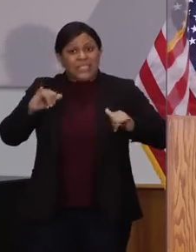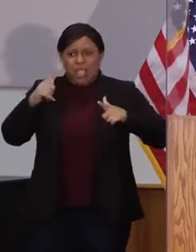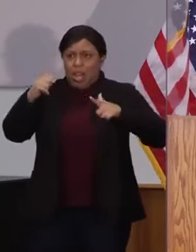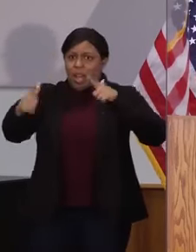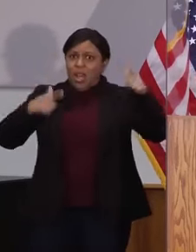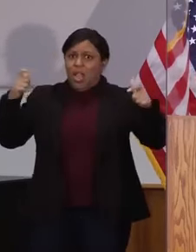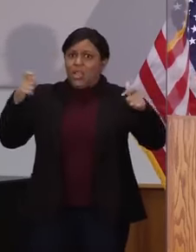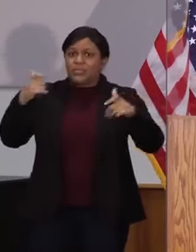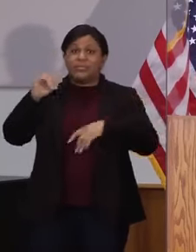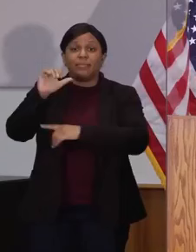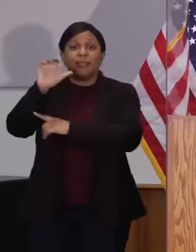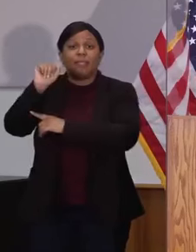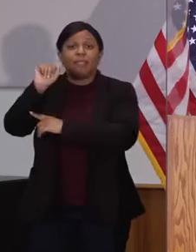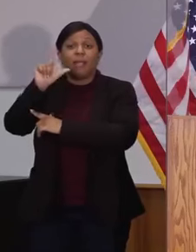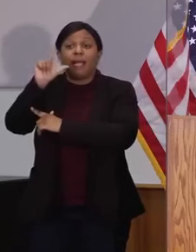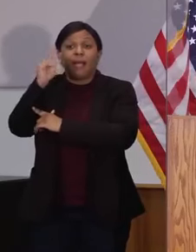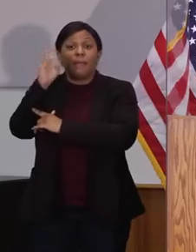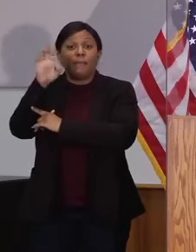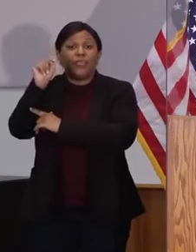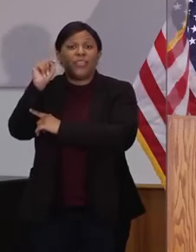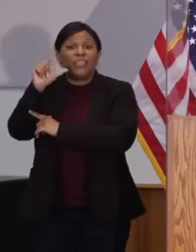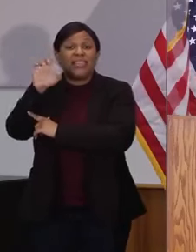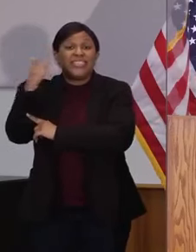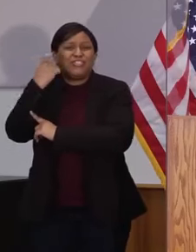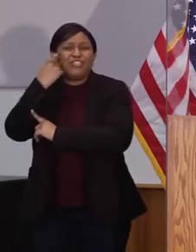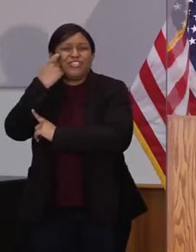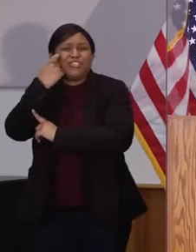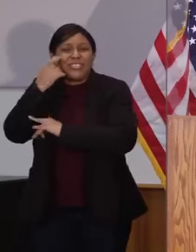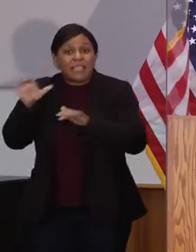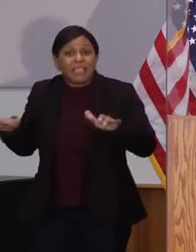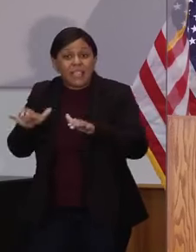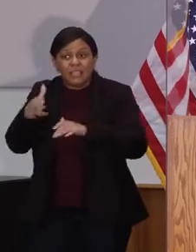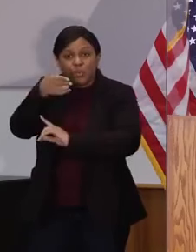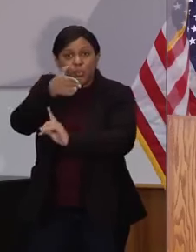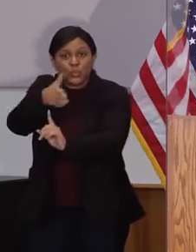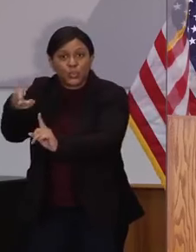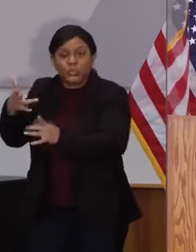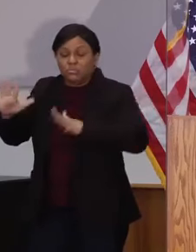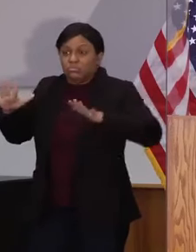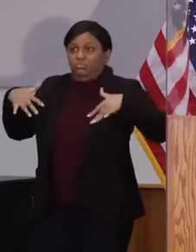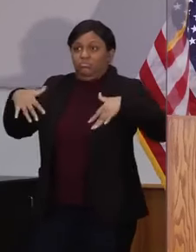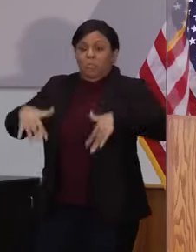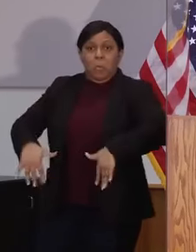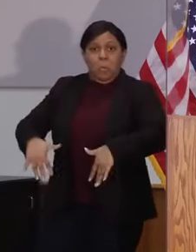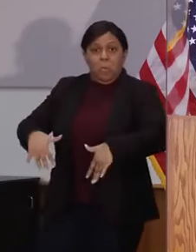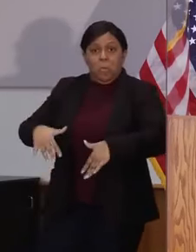or whether it be protests around the January 6th insurrection leading up